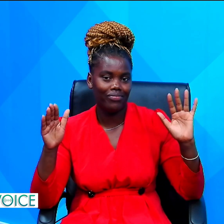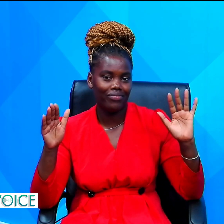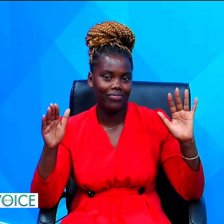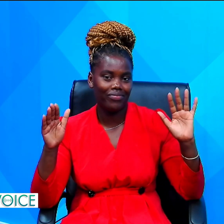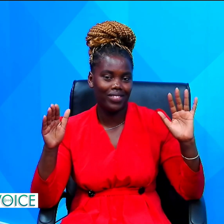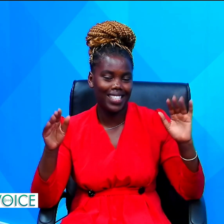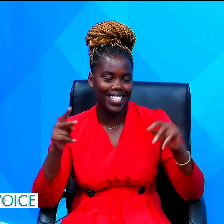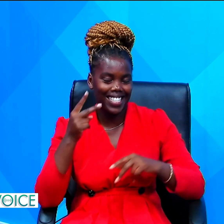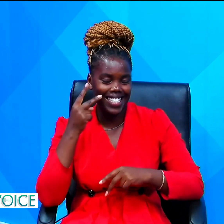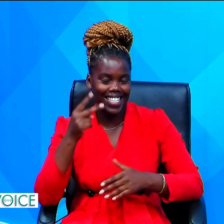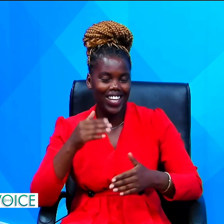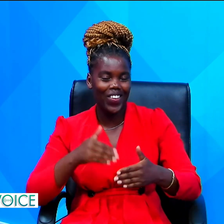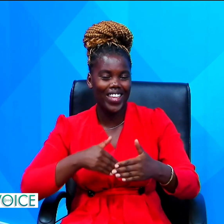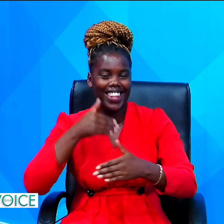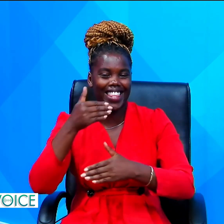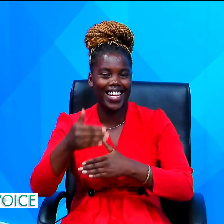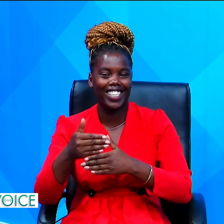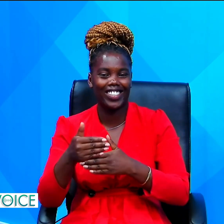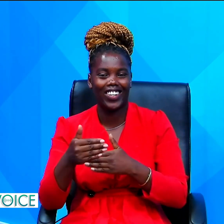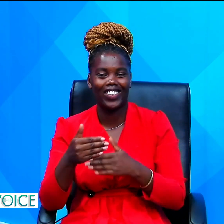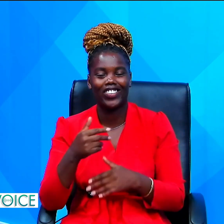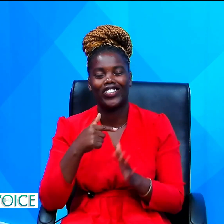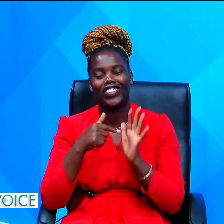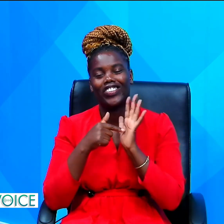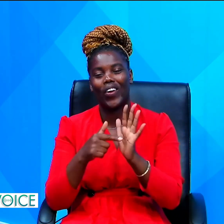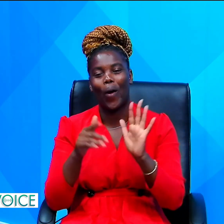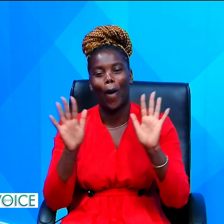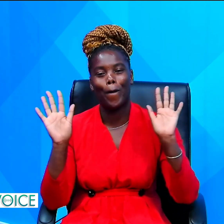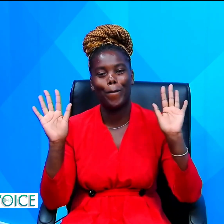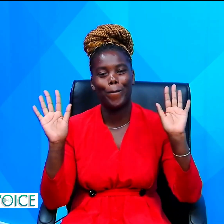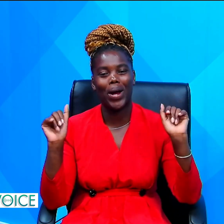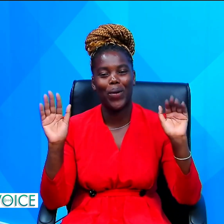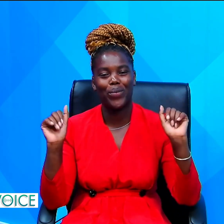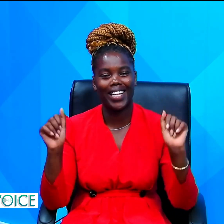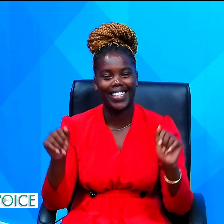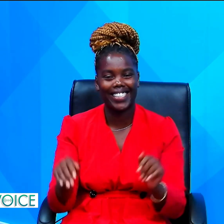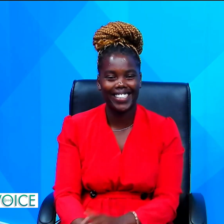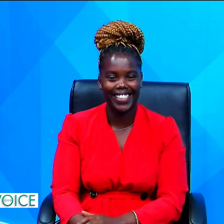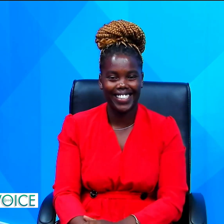people can be aware. See you on the next show. Bye-bye.